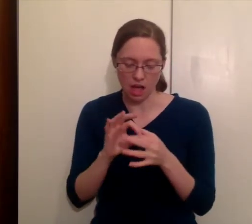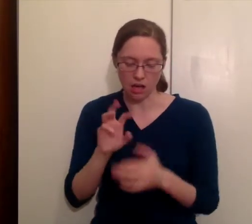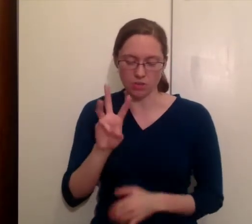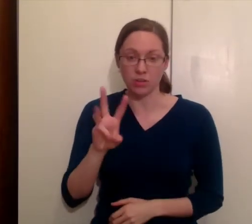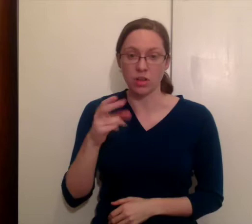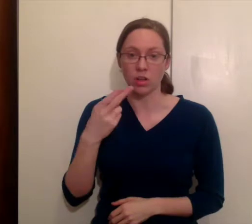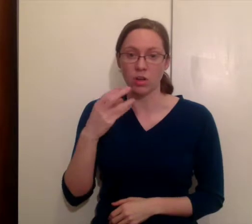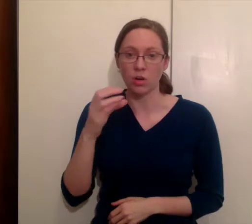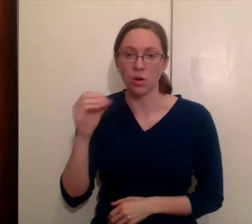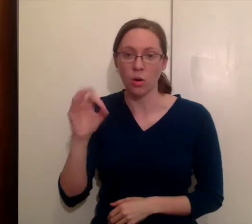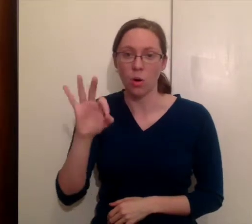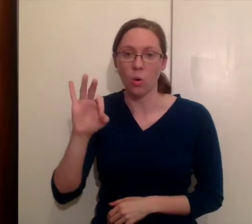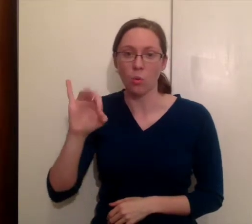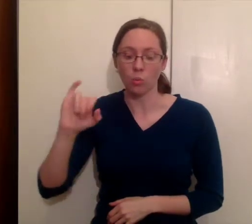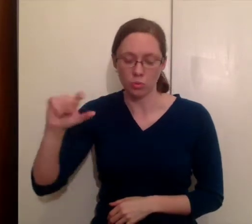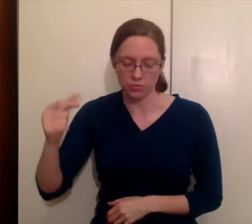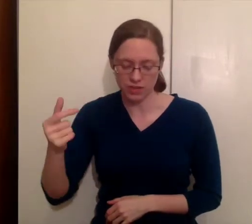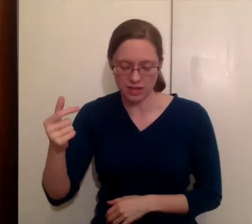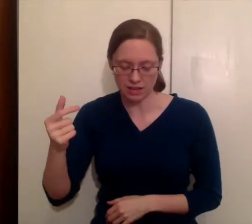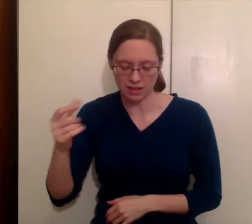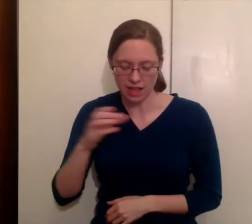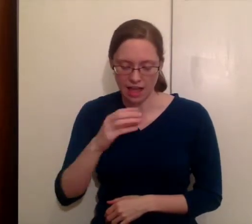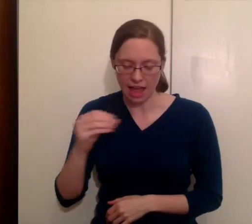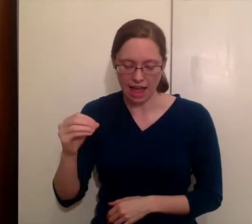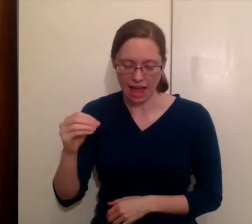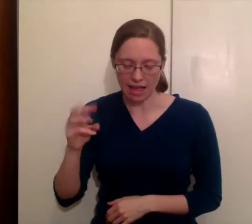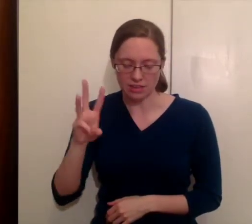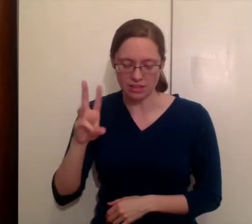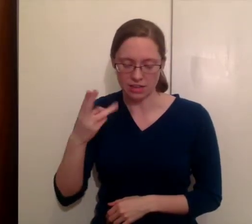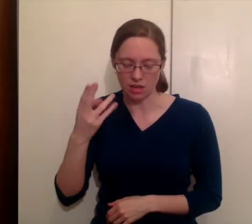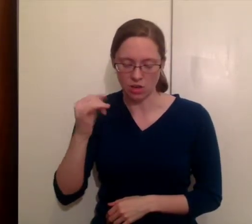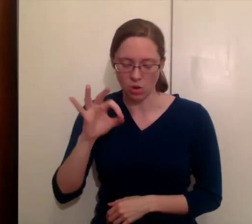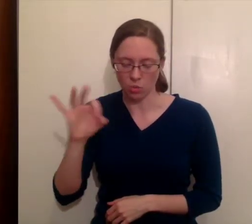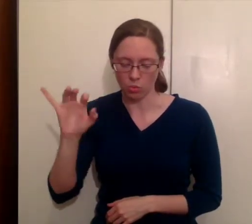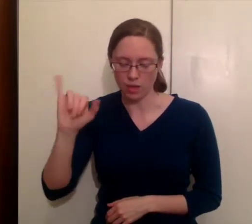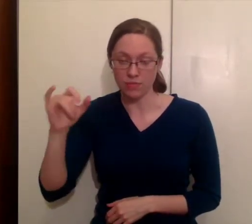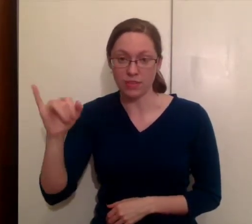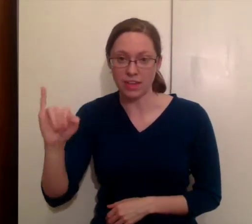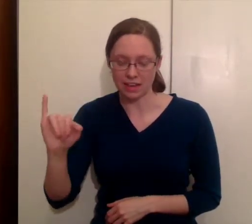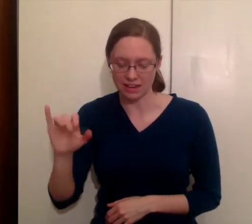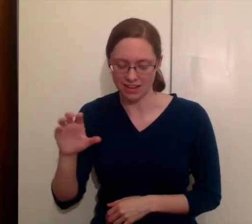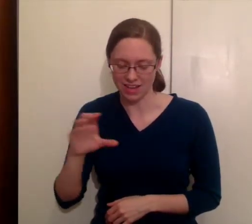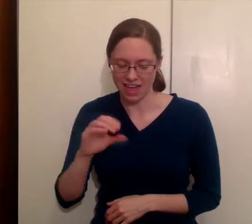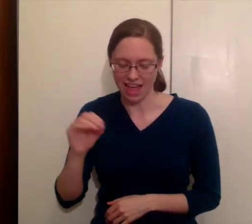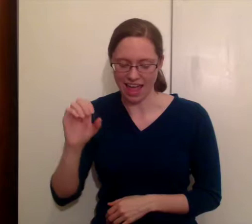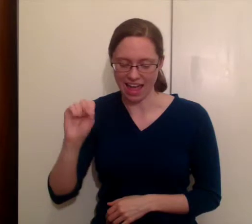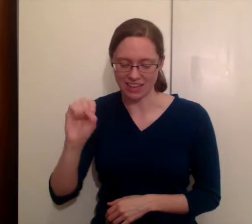of woofing and whiffing and